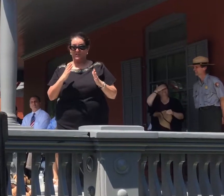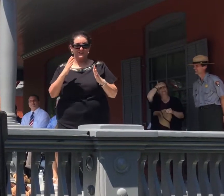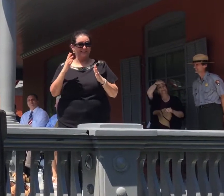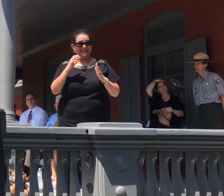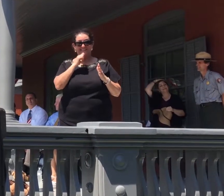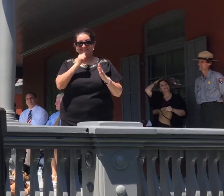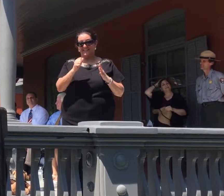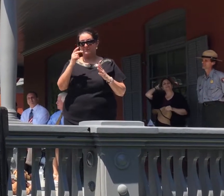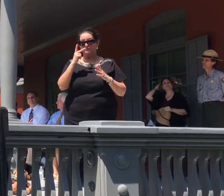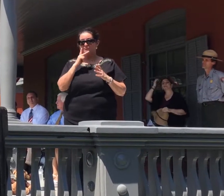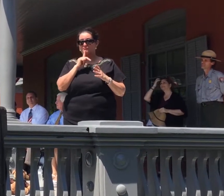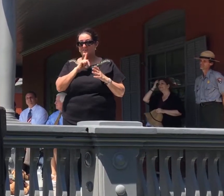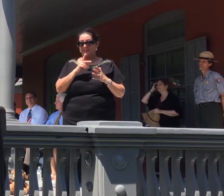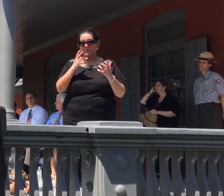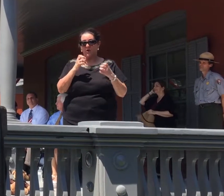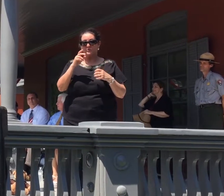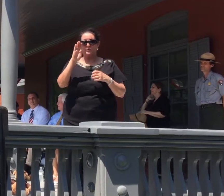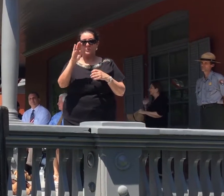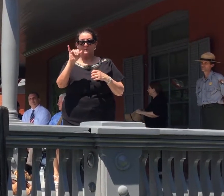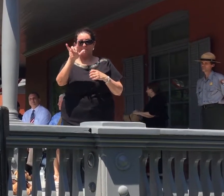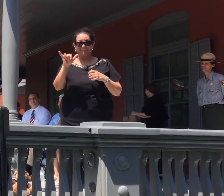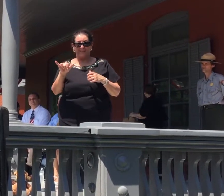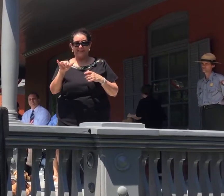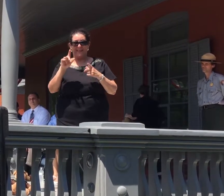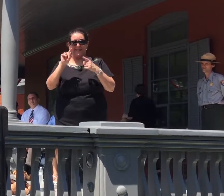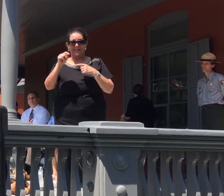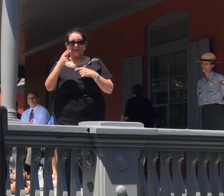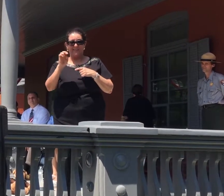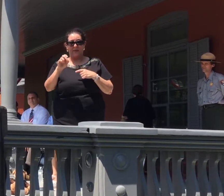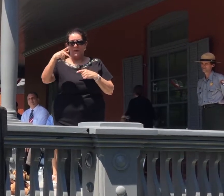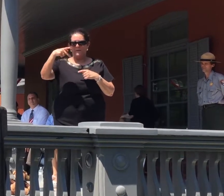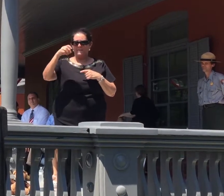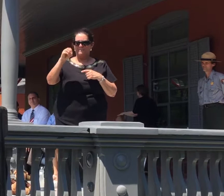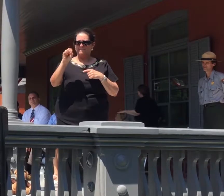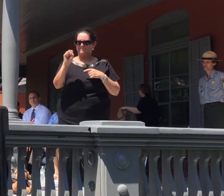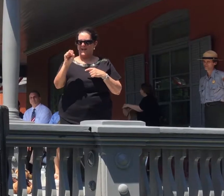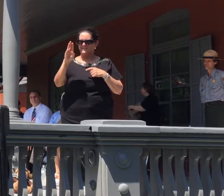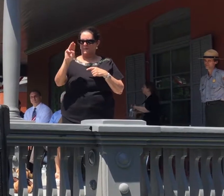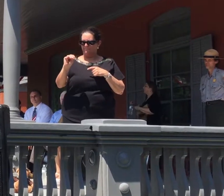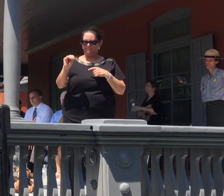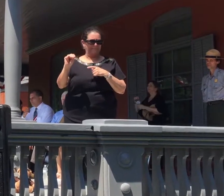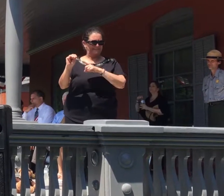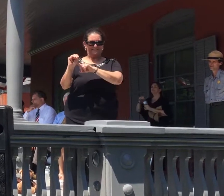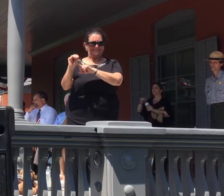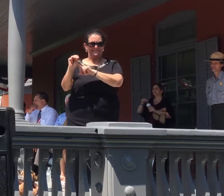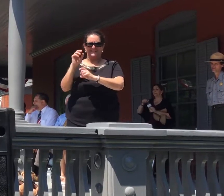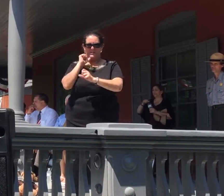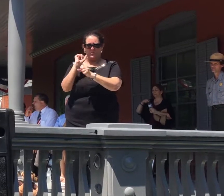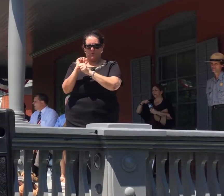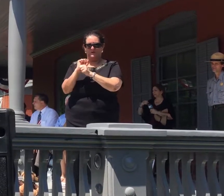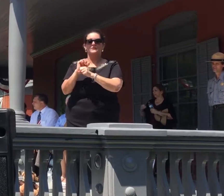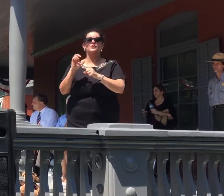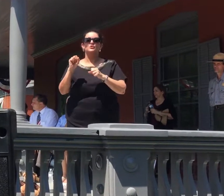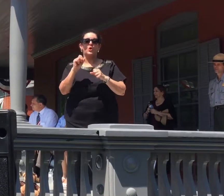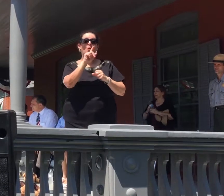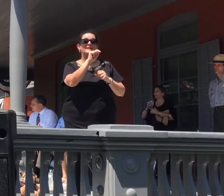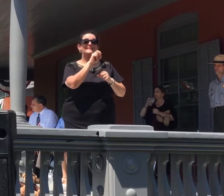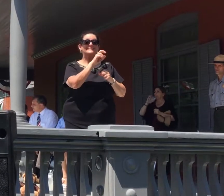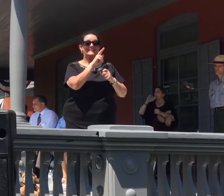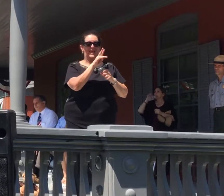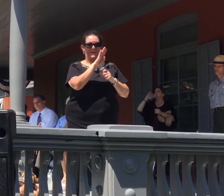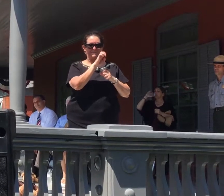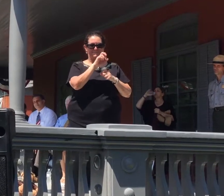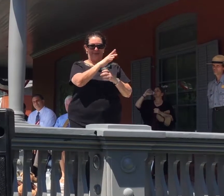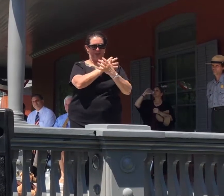never really took kindly to putting Billy the Possum in with the children at night. The teddy bear reigns supreme. And before